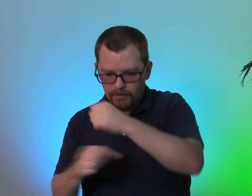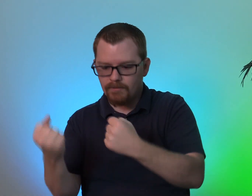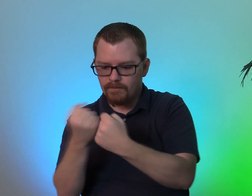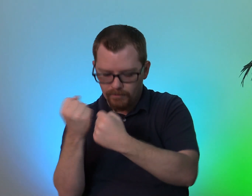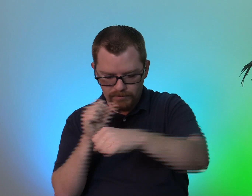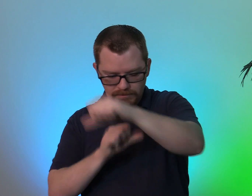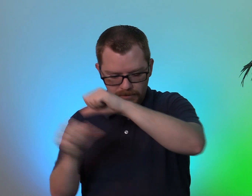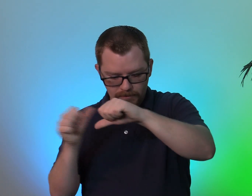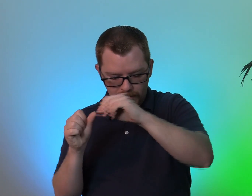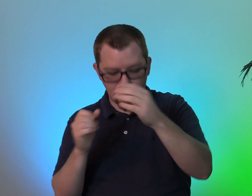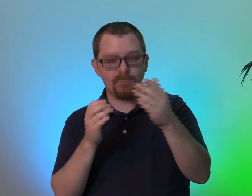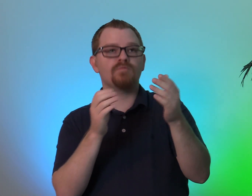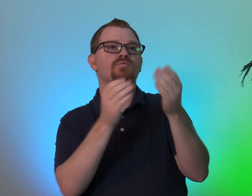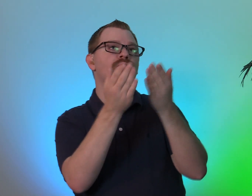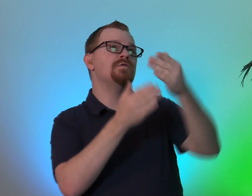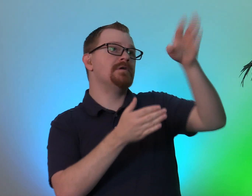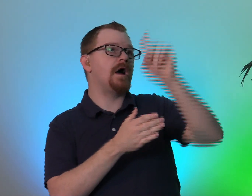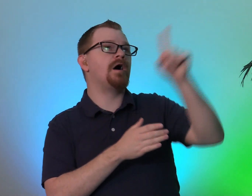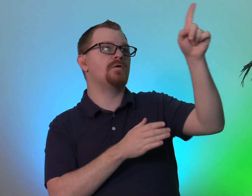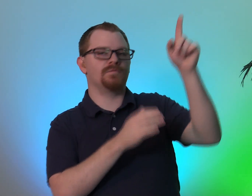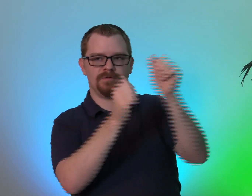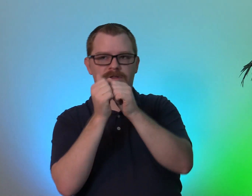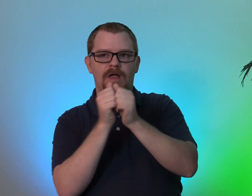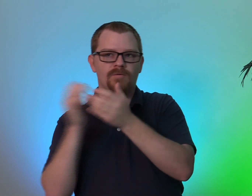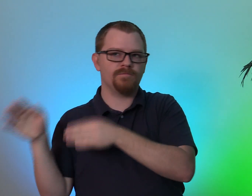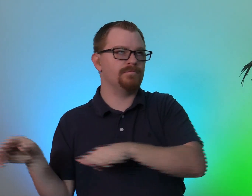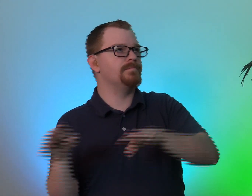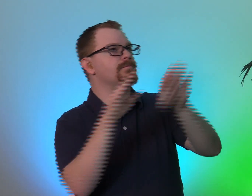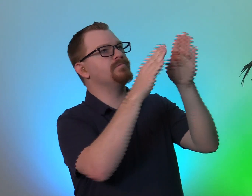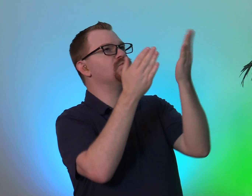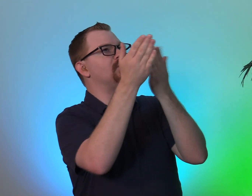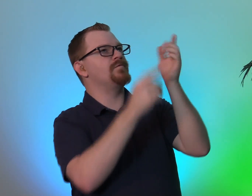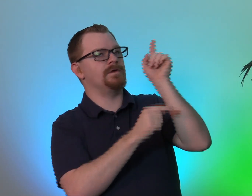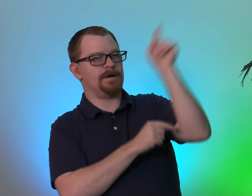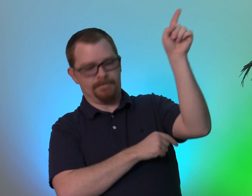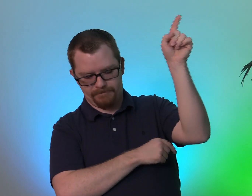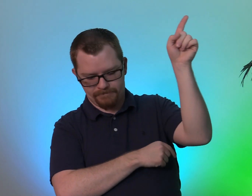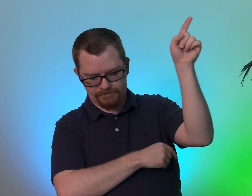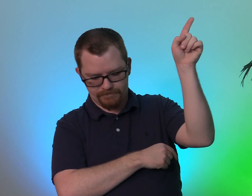to serve each other and to serve God together.